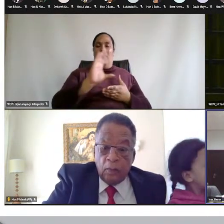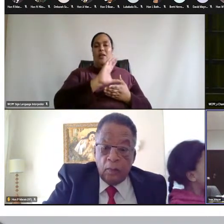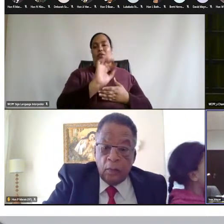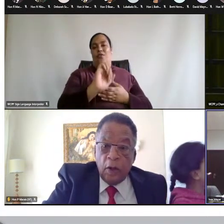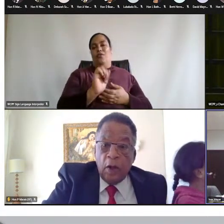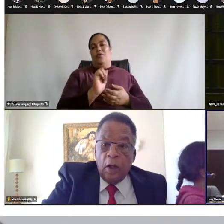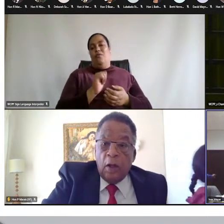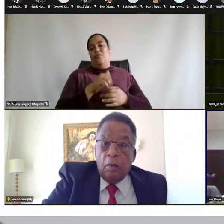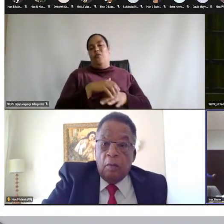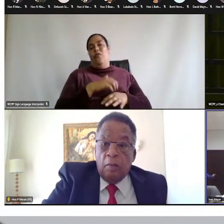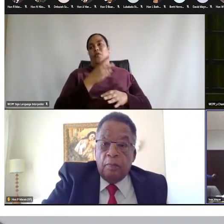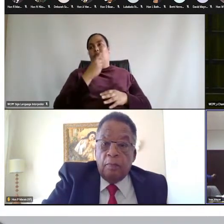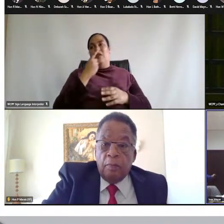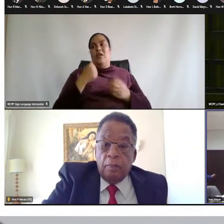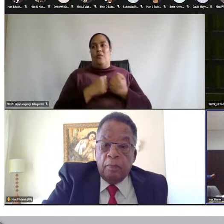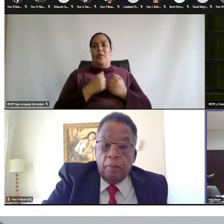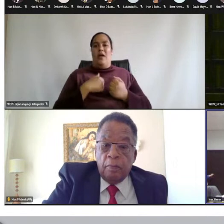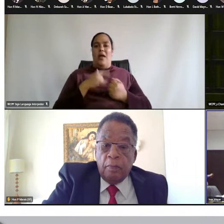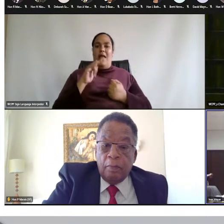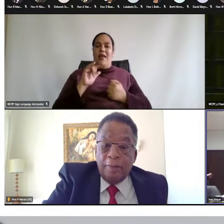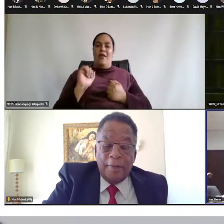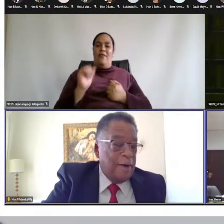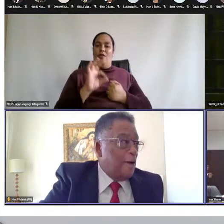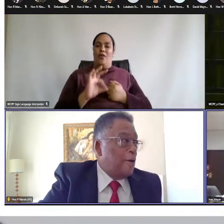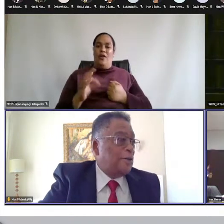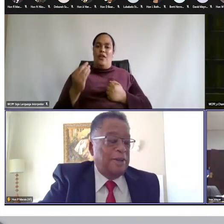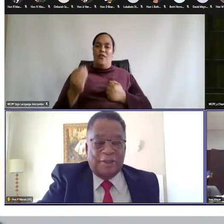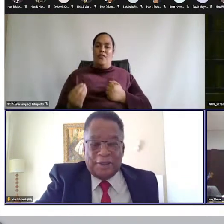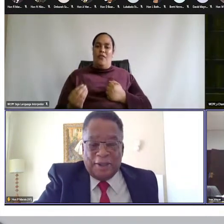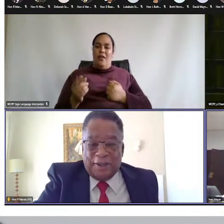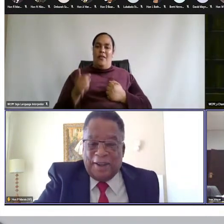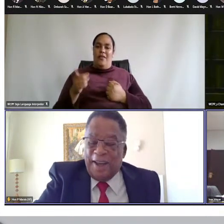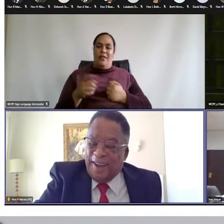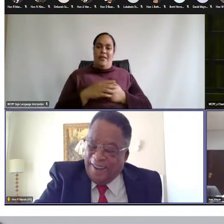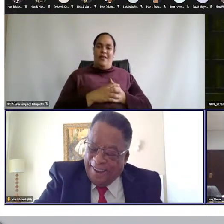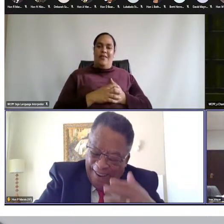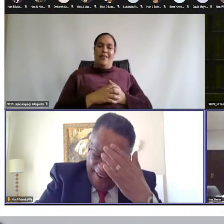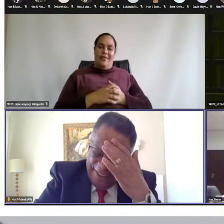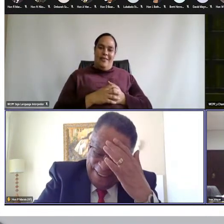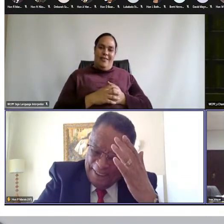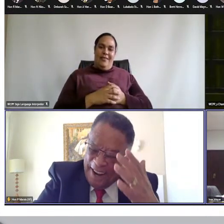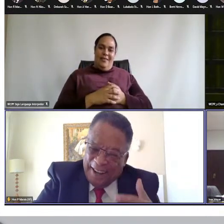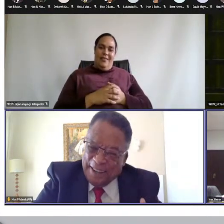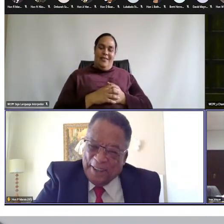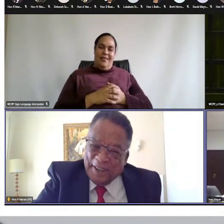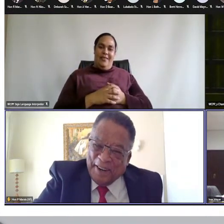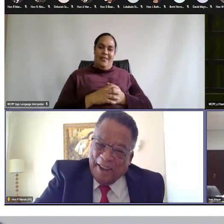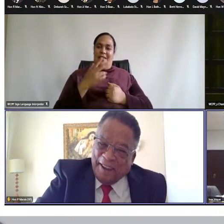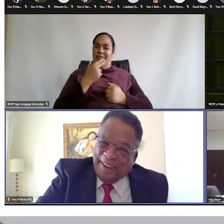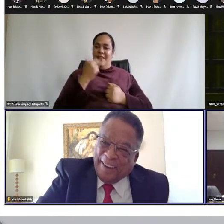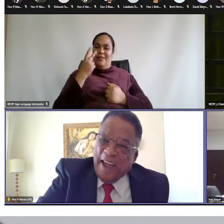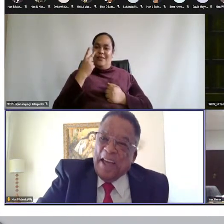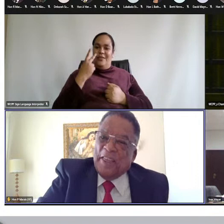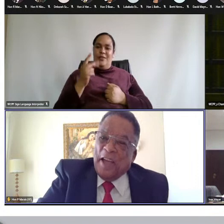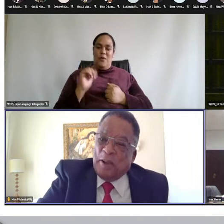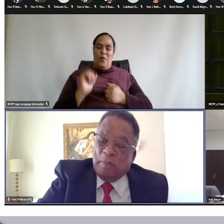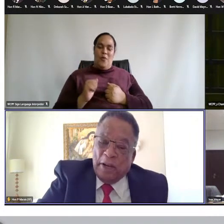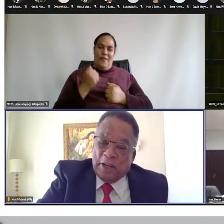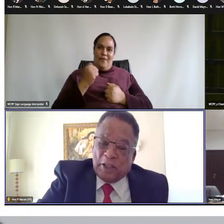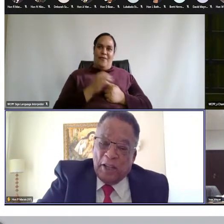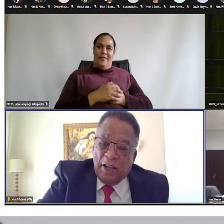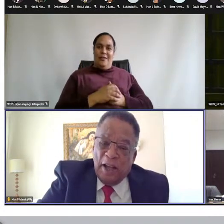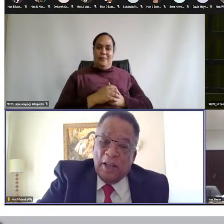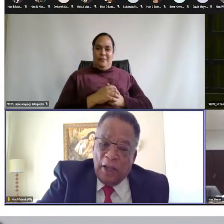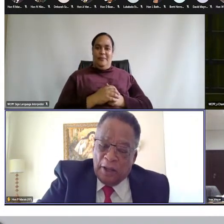support. I love your grandchild in the background, Premier. Greetings to your wife. Thank